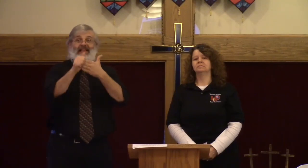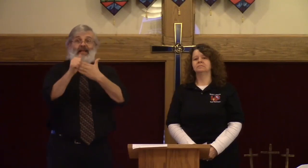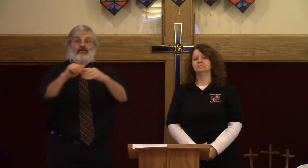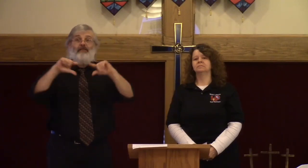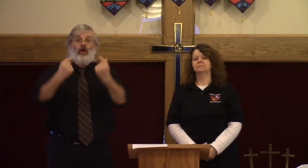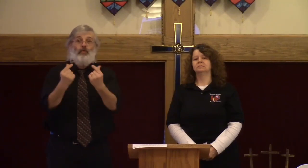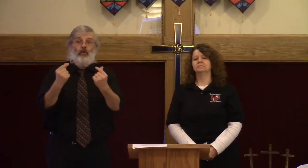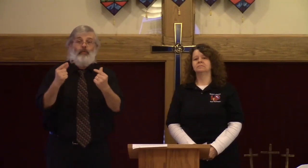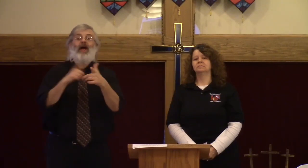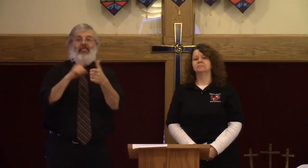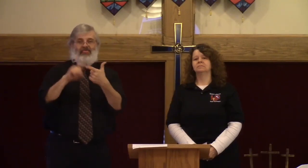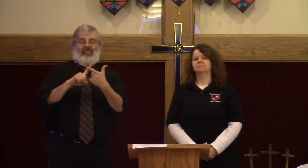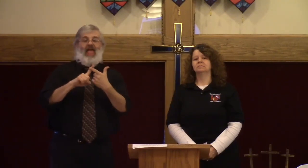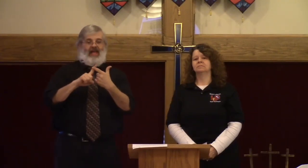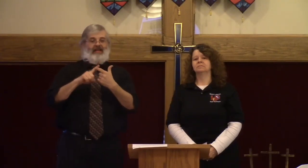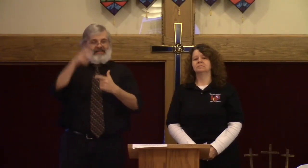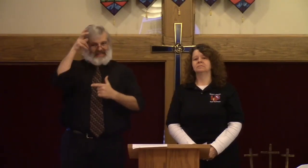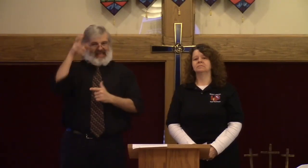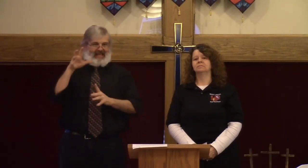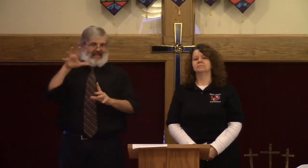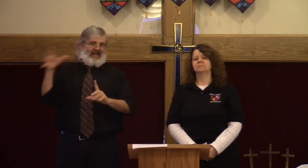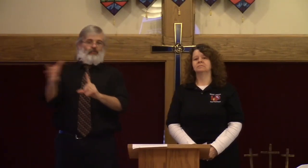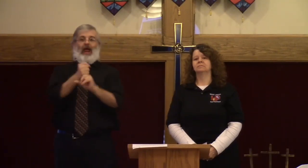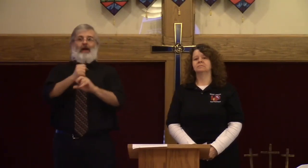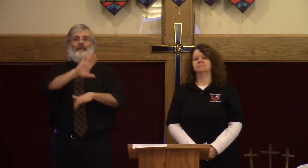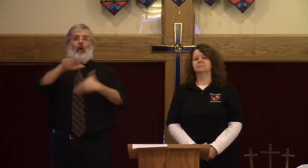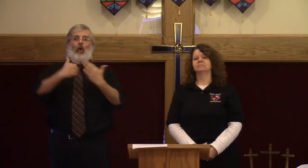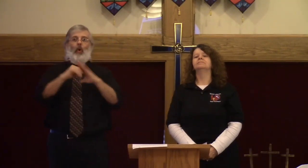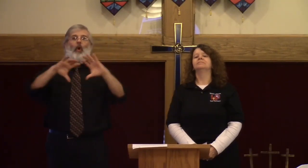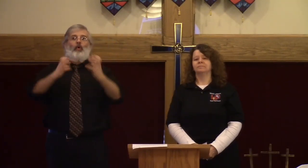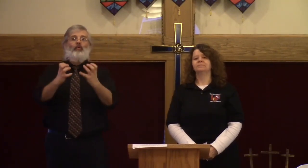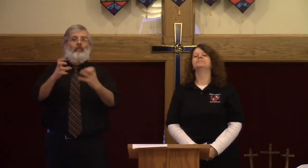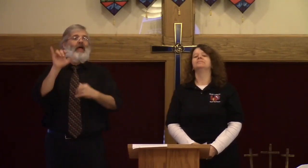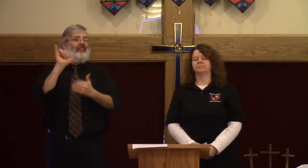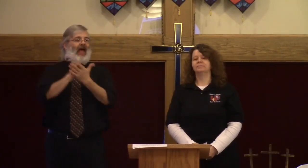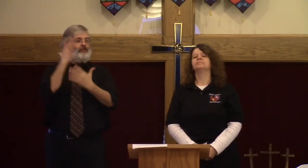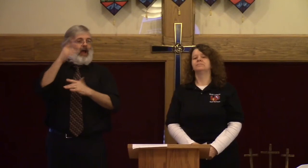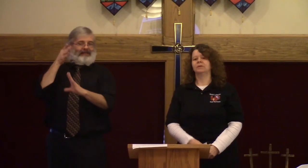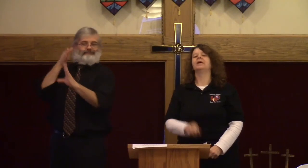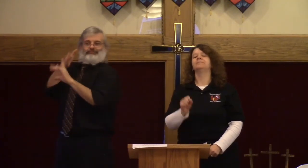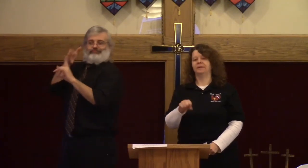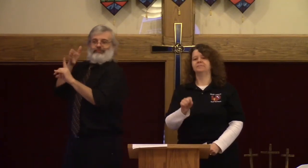the whole group. That's why he attacks the pastors.